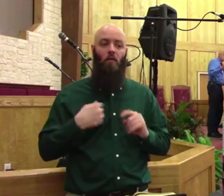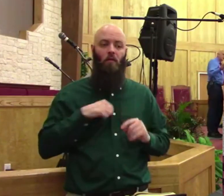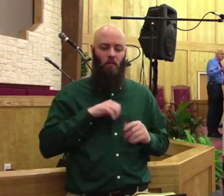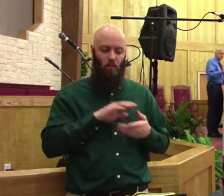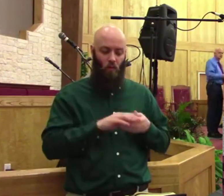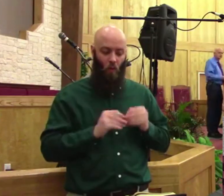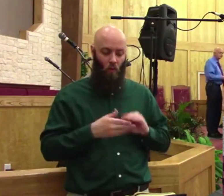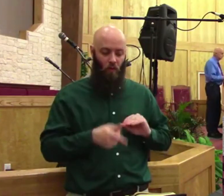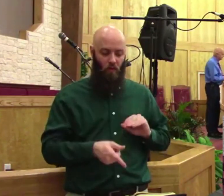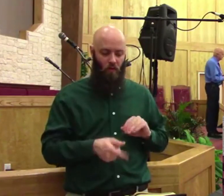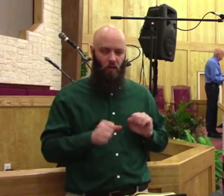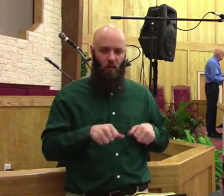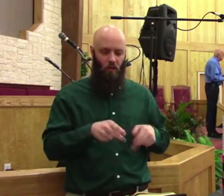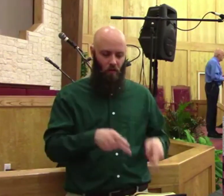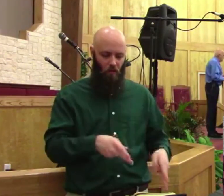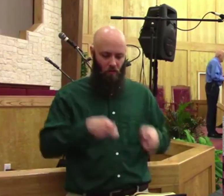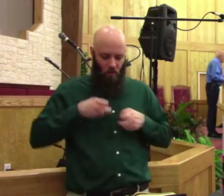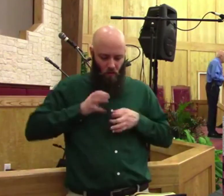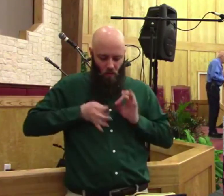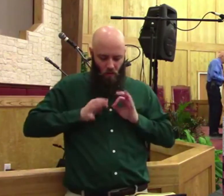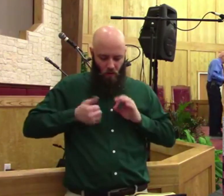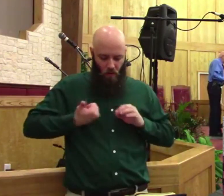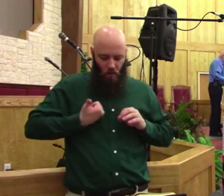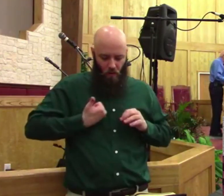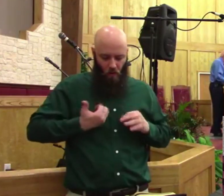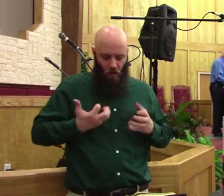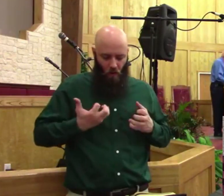be courageous Christians,